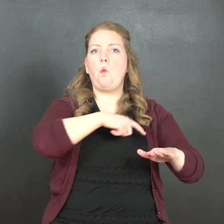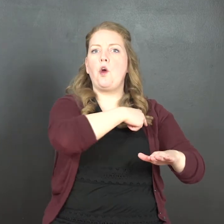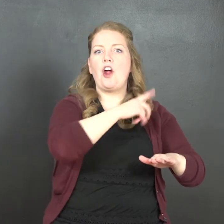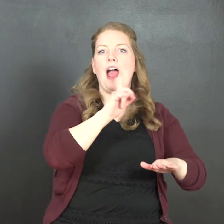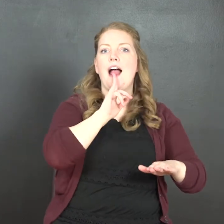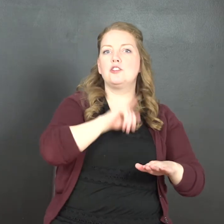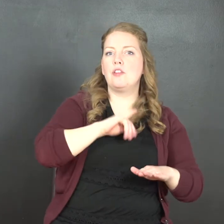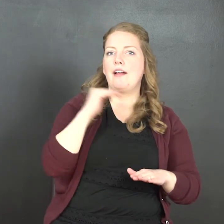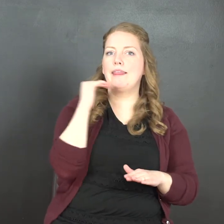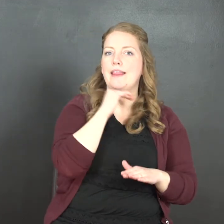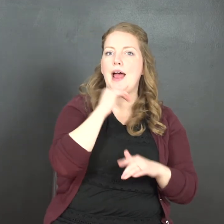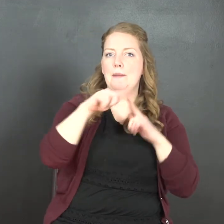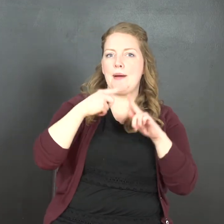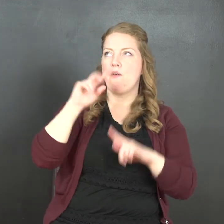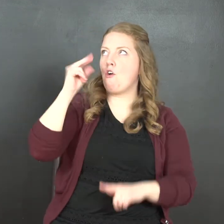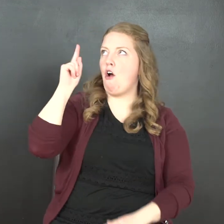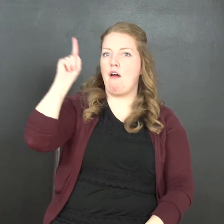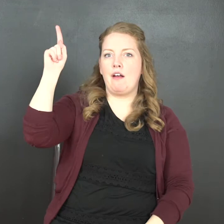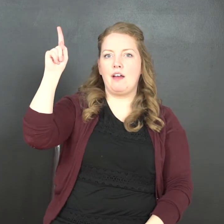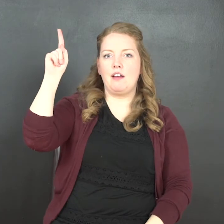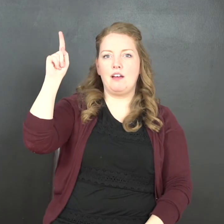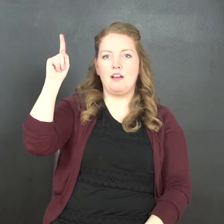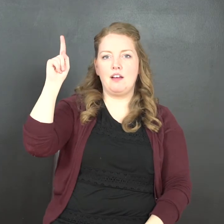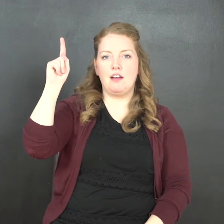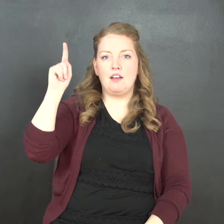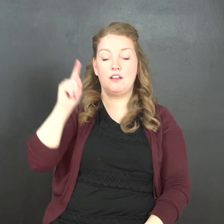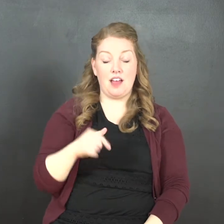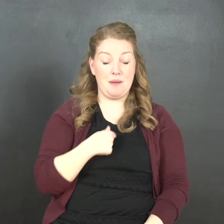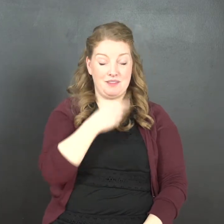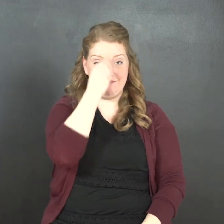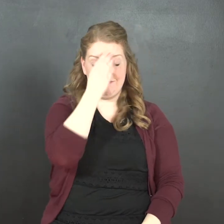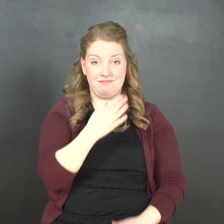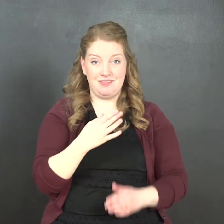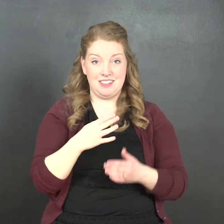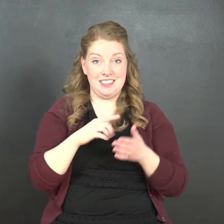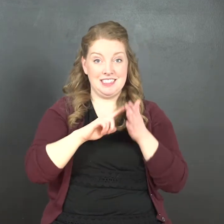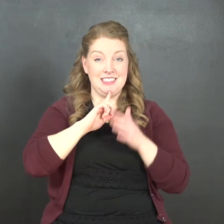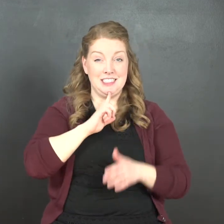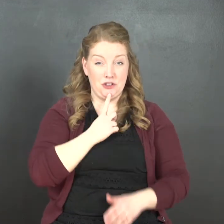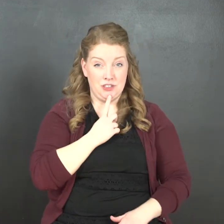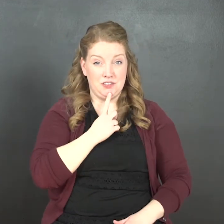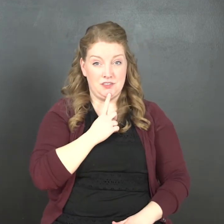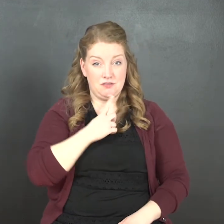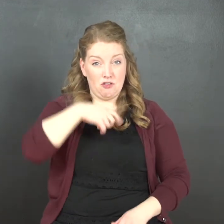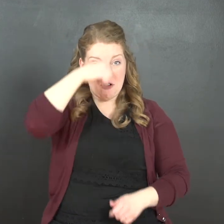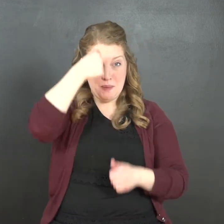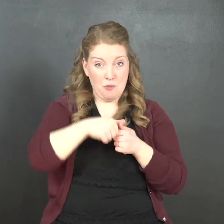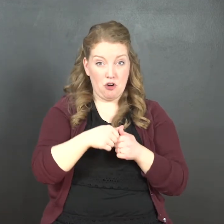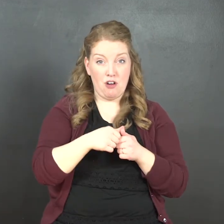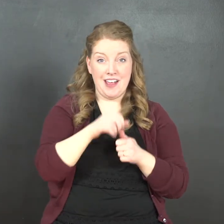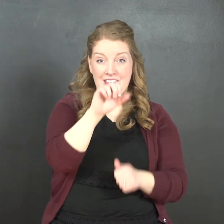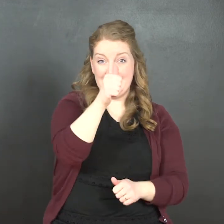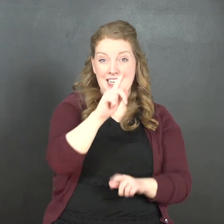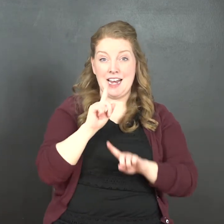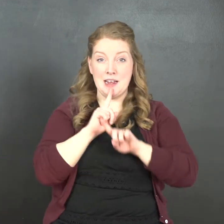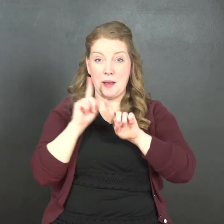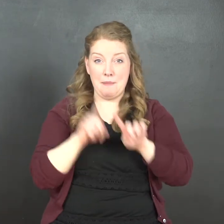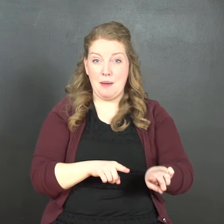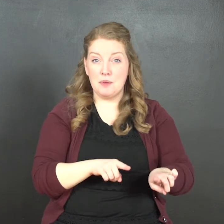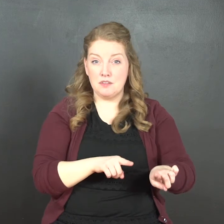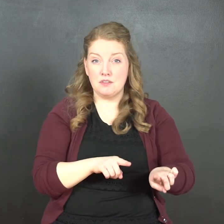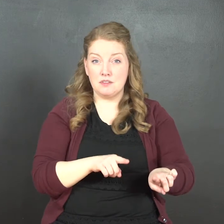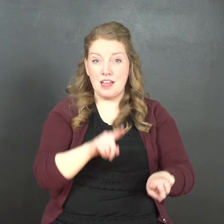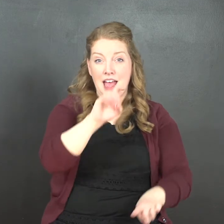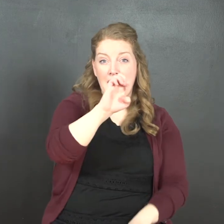God. Let me illustrate how serious that is. You remember from the Ten Commandments, Exodus chapter 20, verse